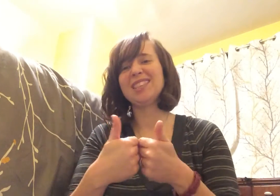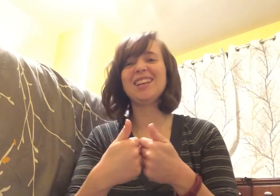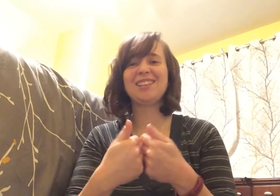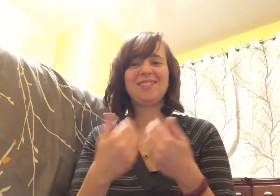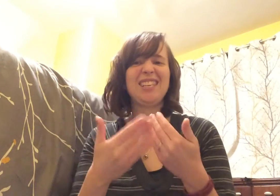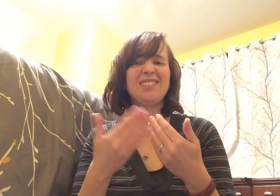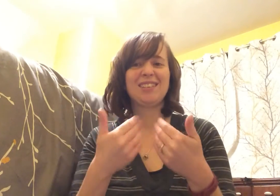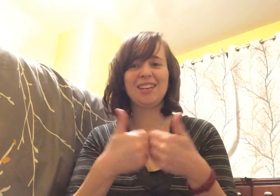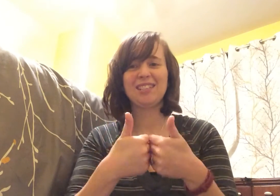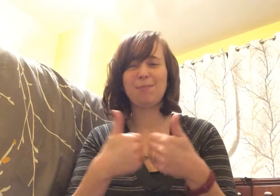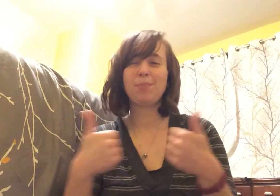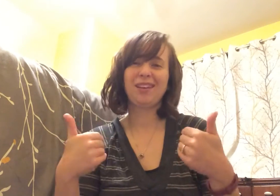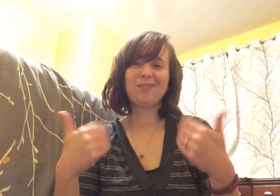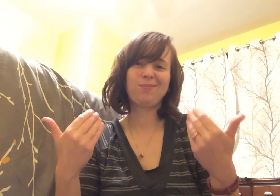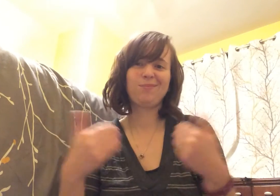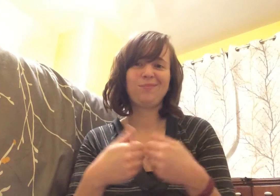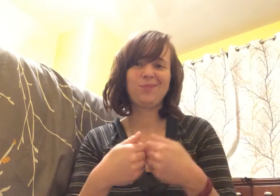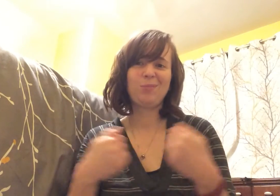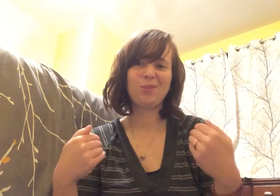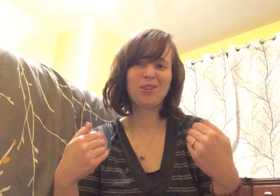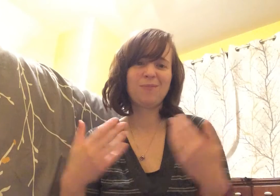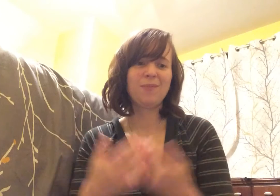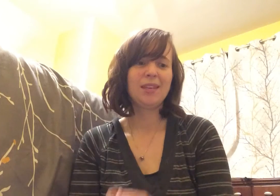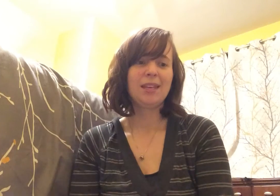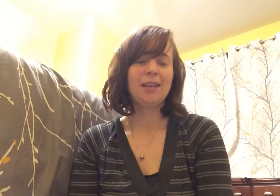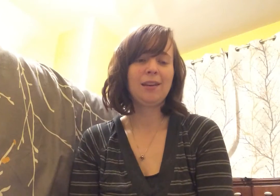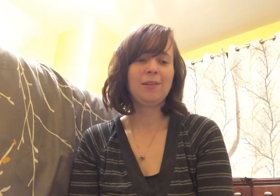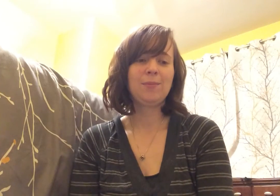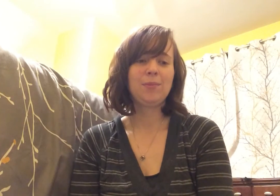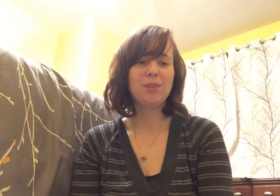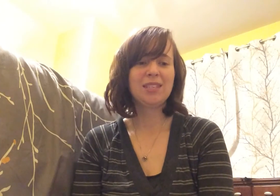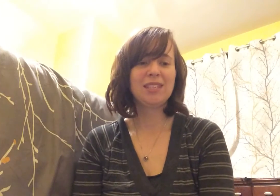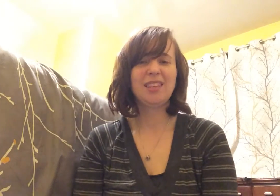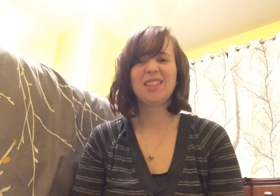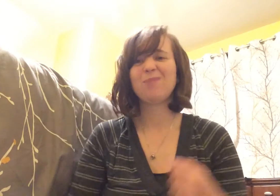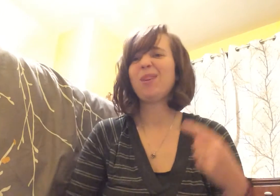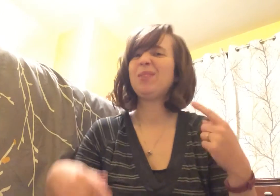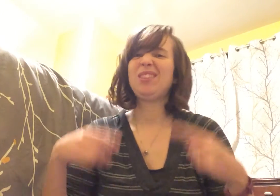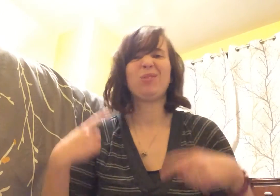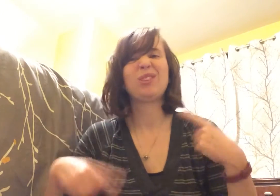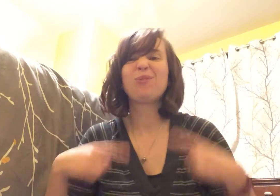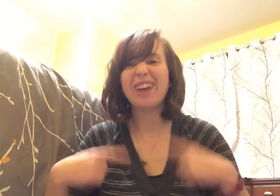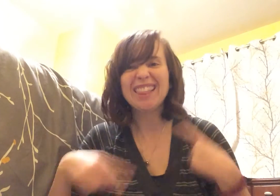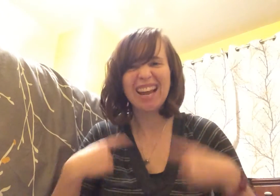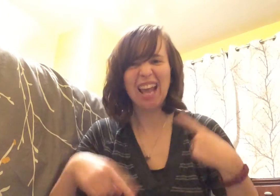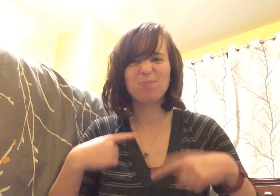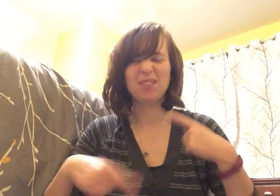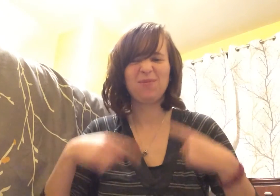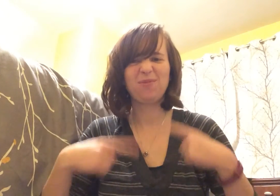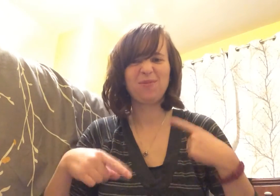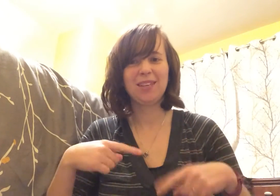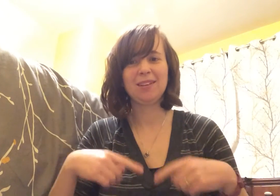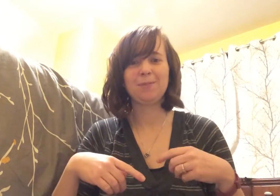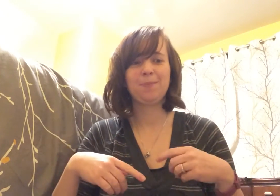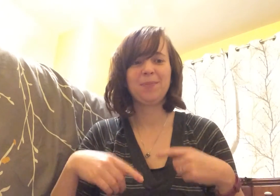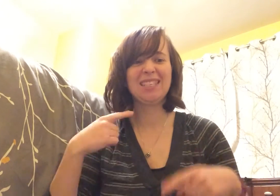kind of easier to kind of say break up, broke up. You can say that maybe there was a fight that happened. This is